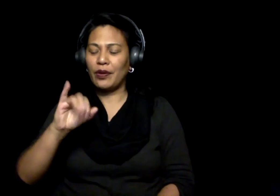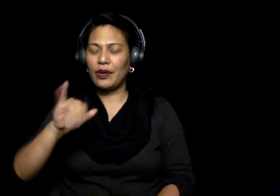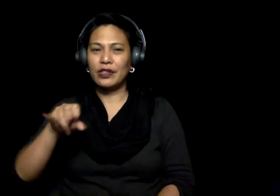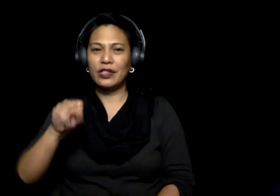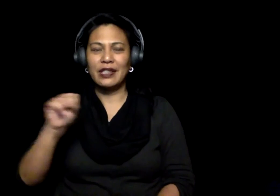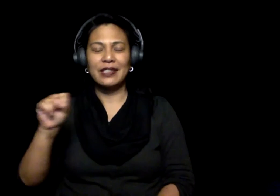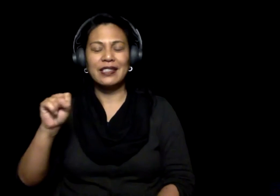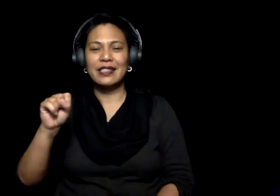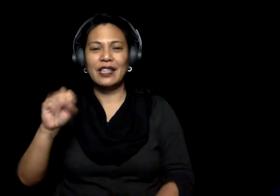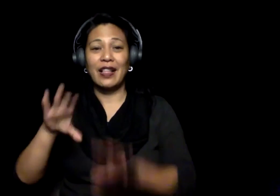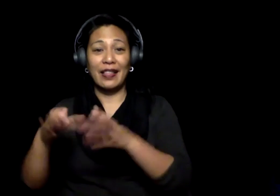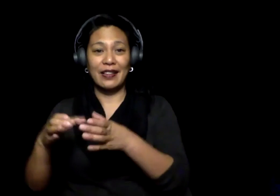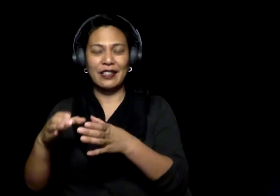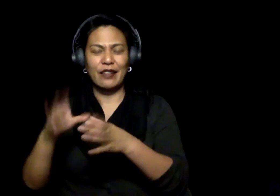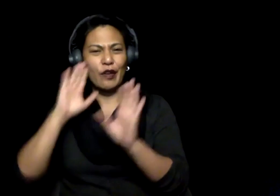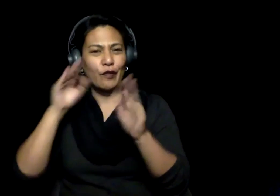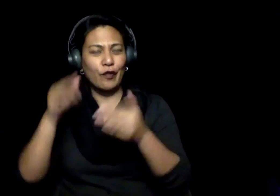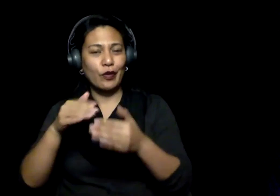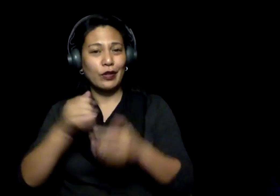poetry.